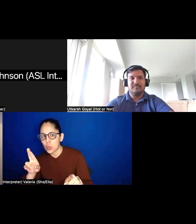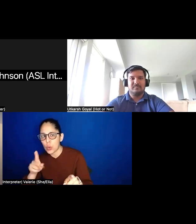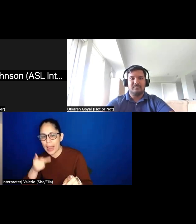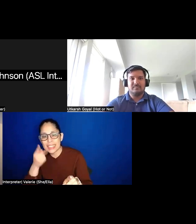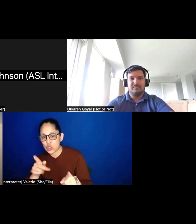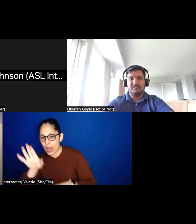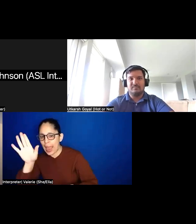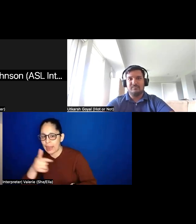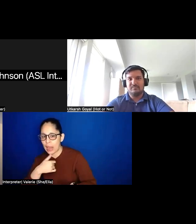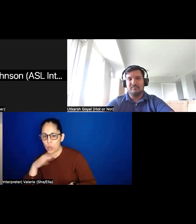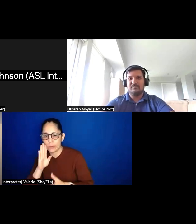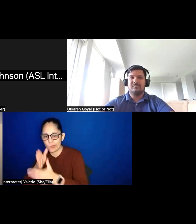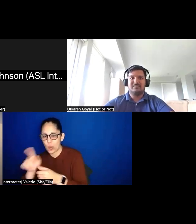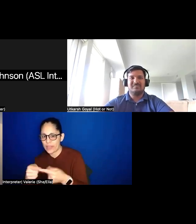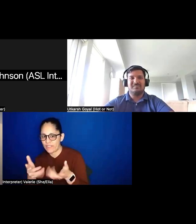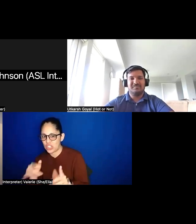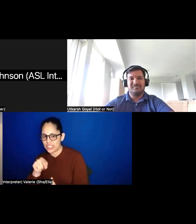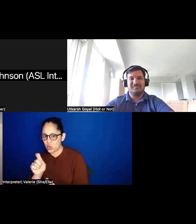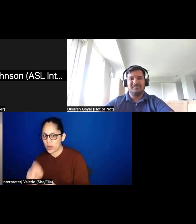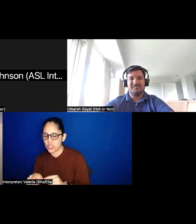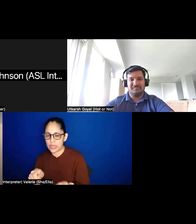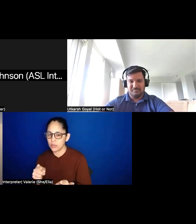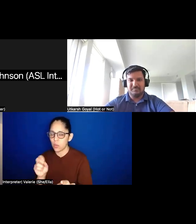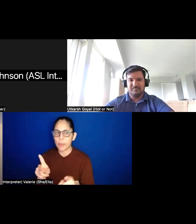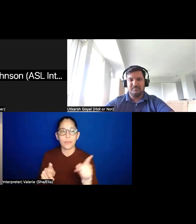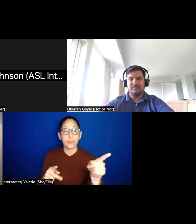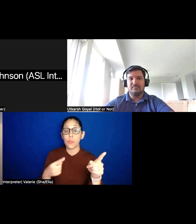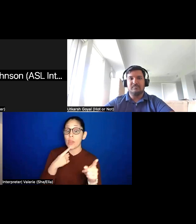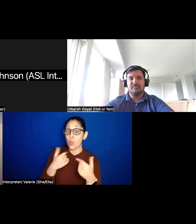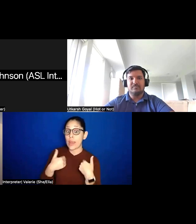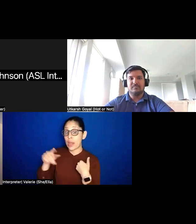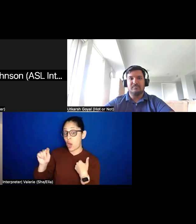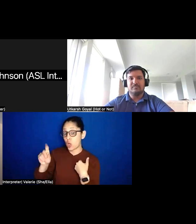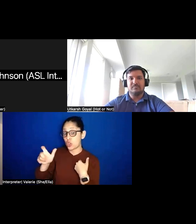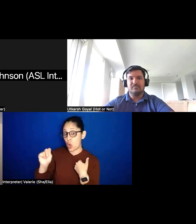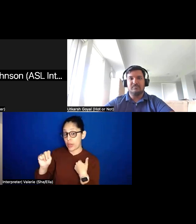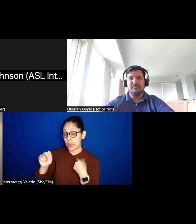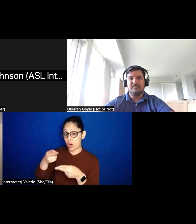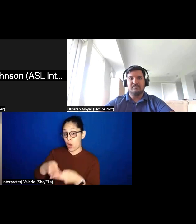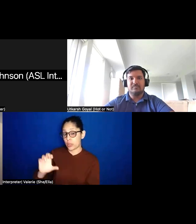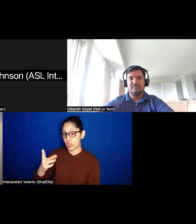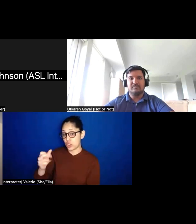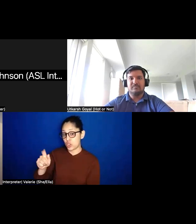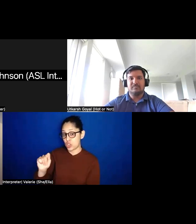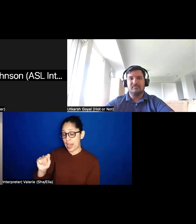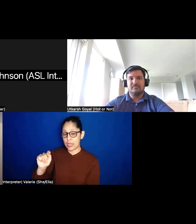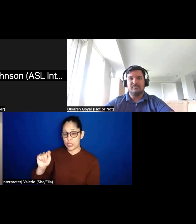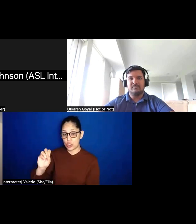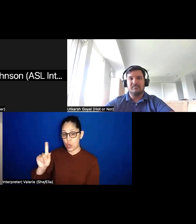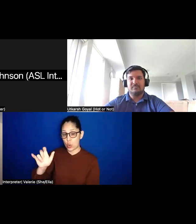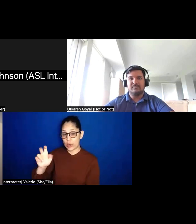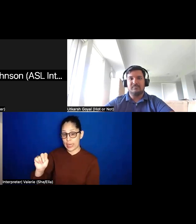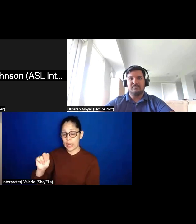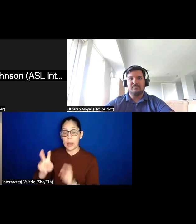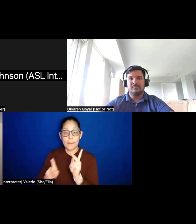we launched a token called Chat token, and the people who